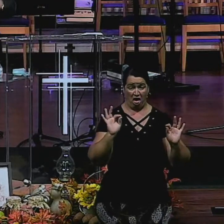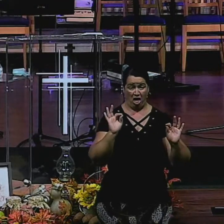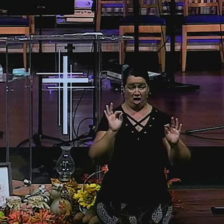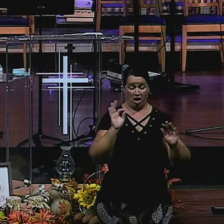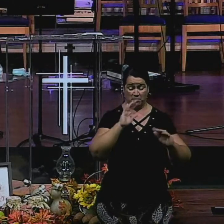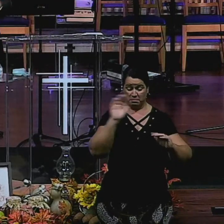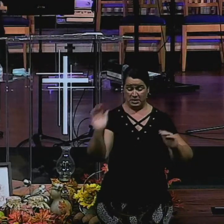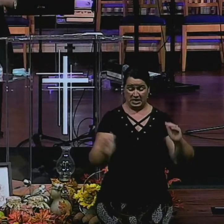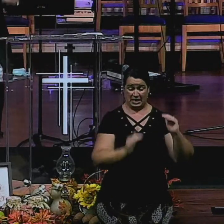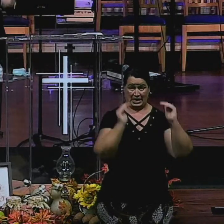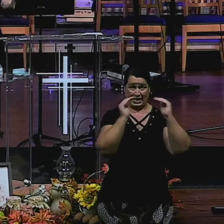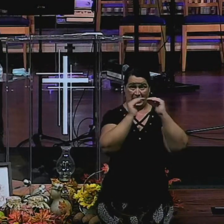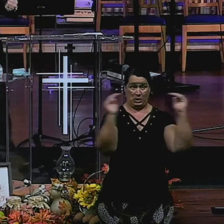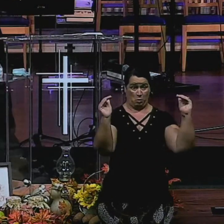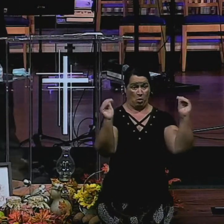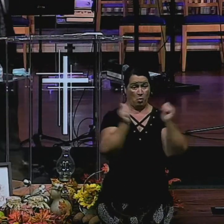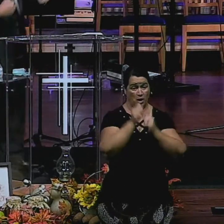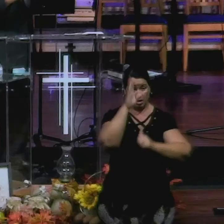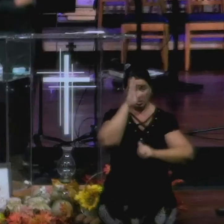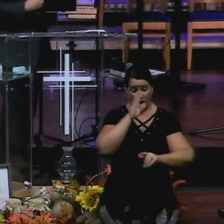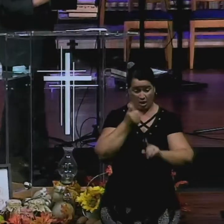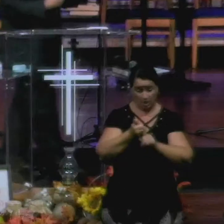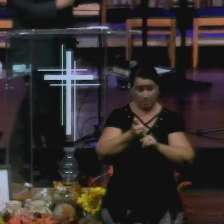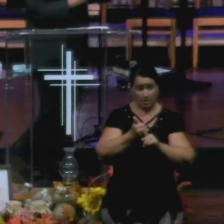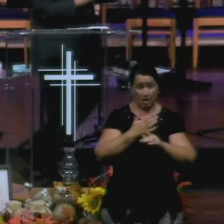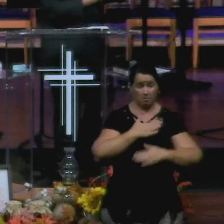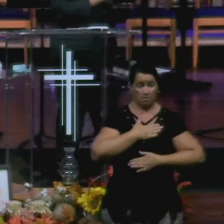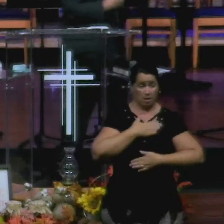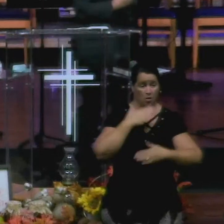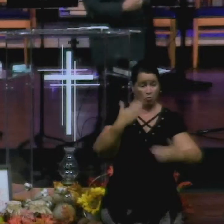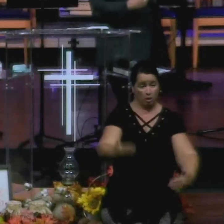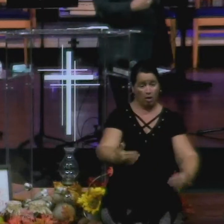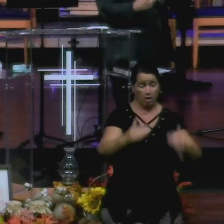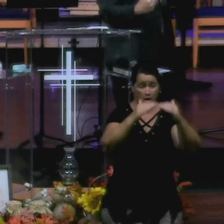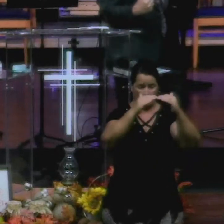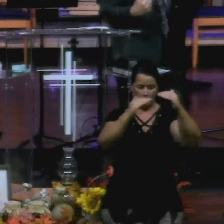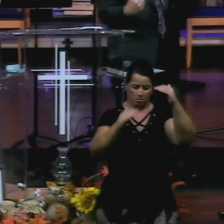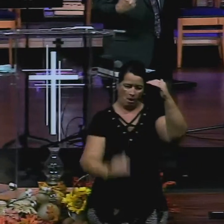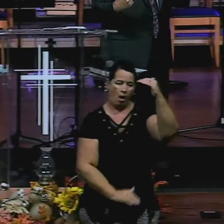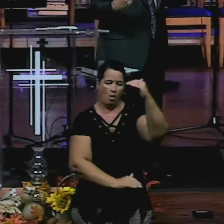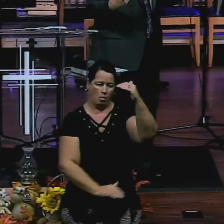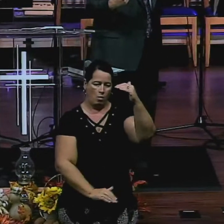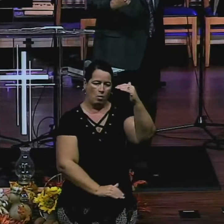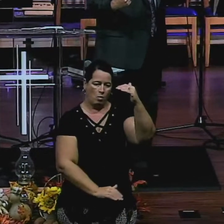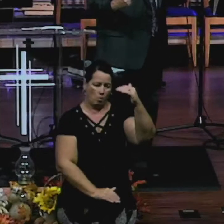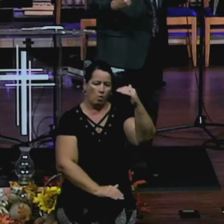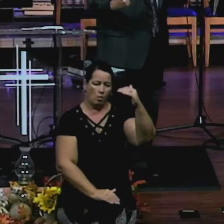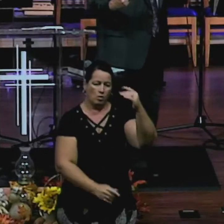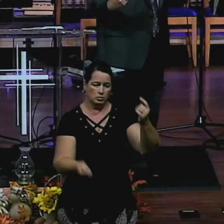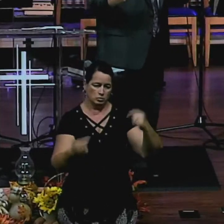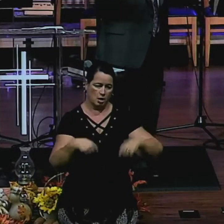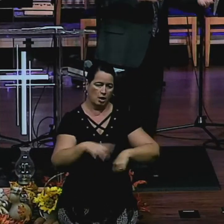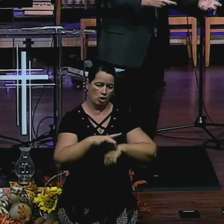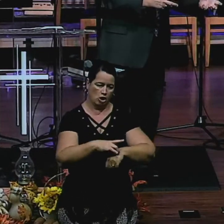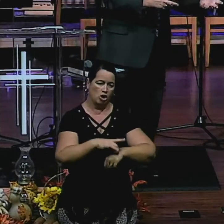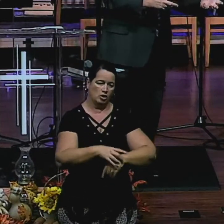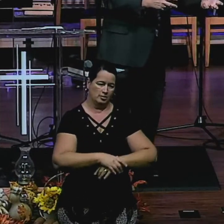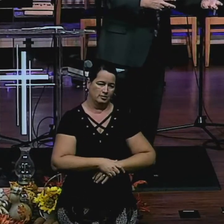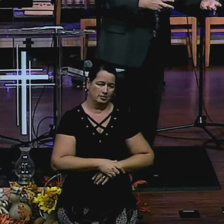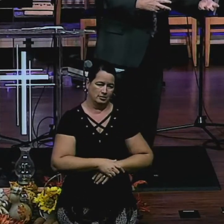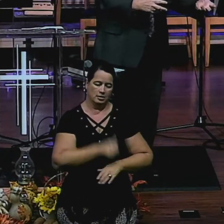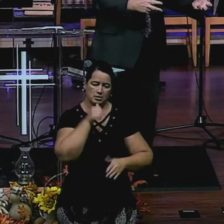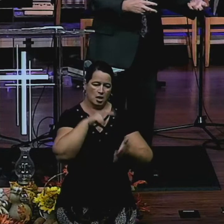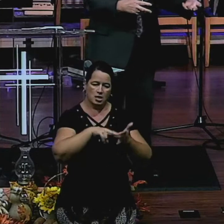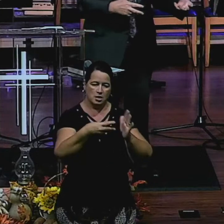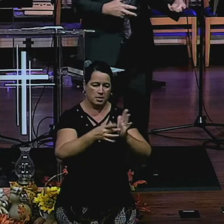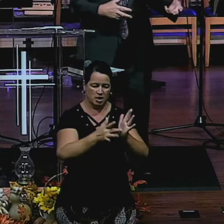with God, took upon himself the form of a servant. The incarnation is not a subtraction that